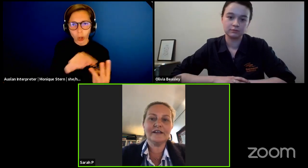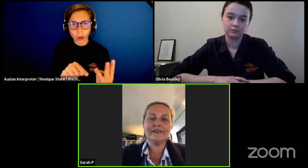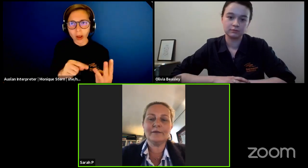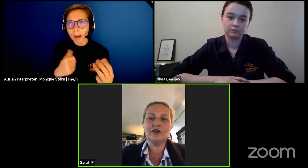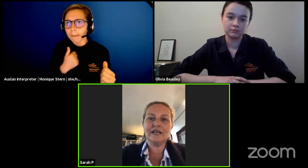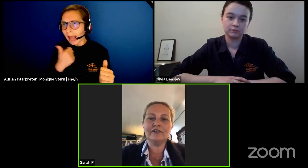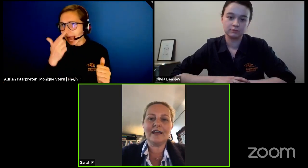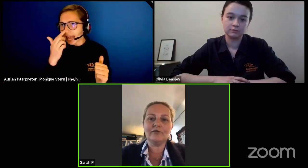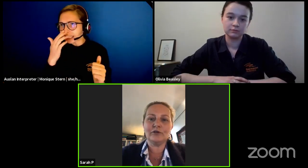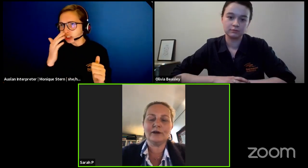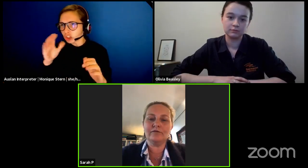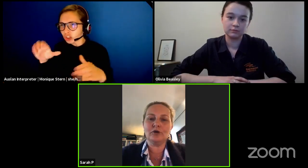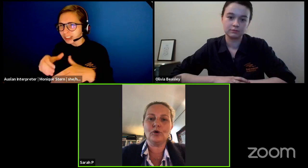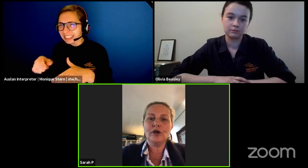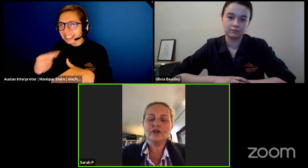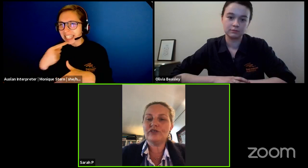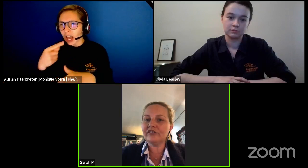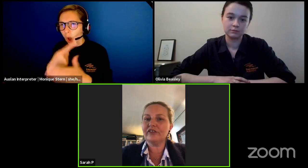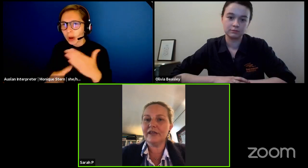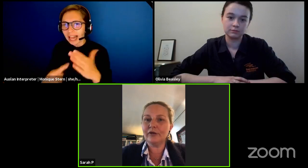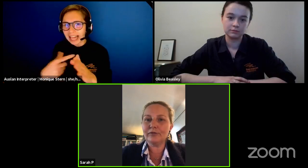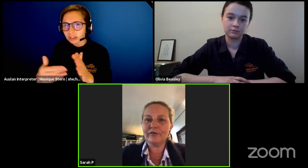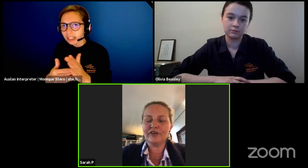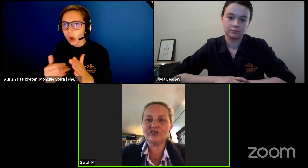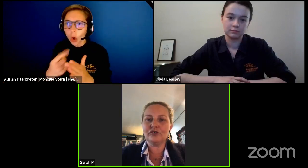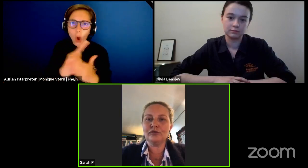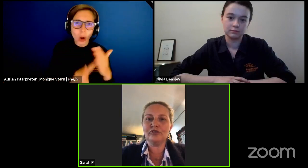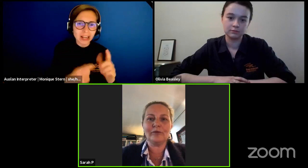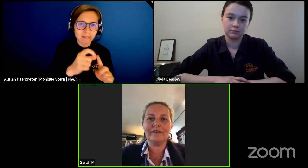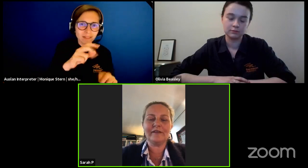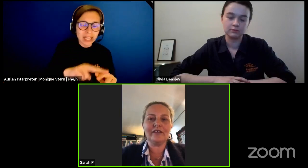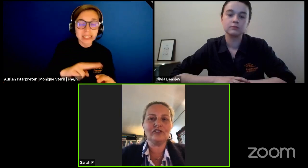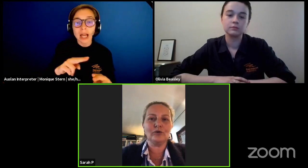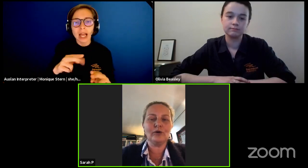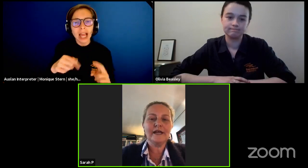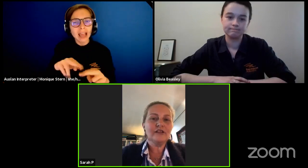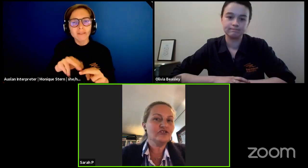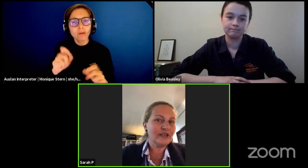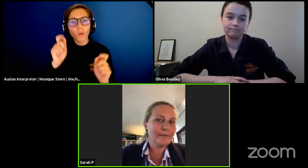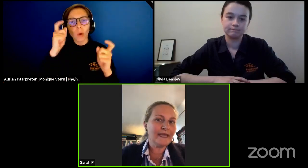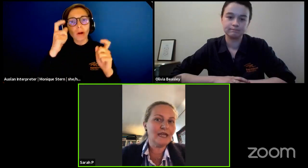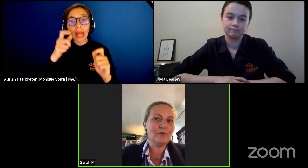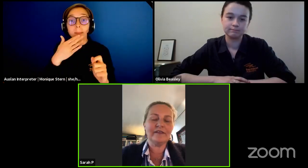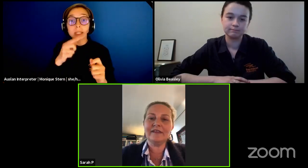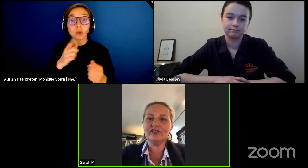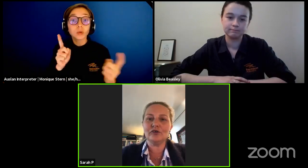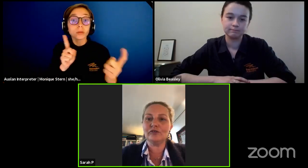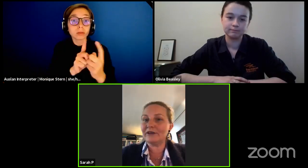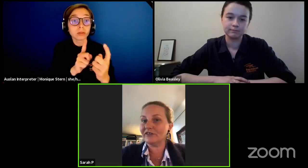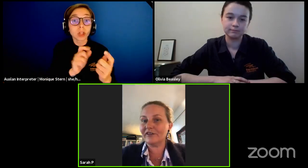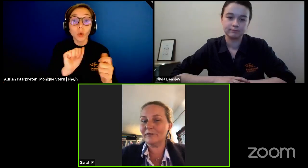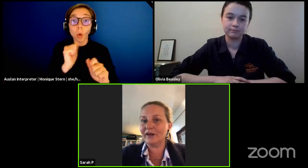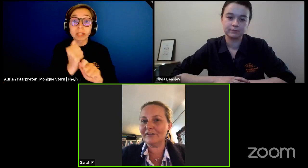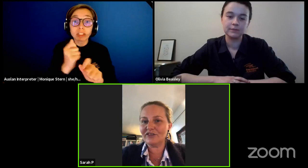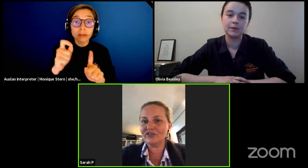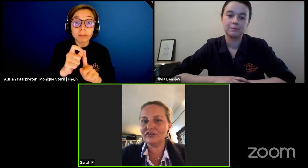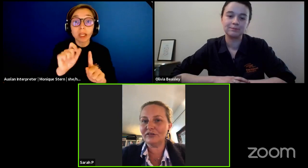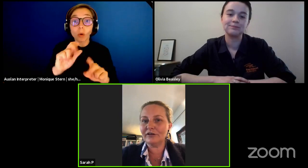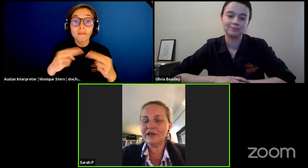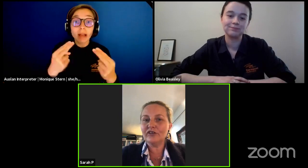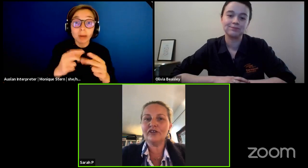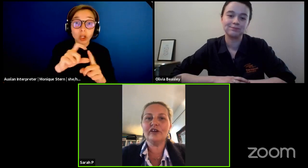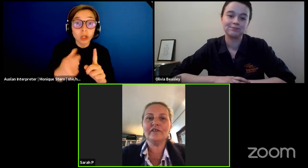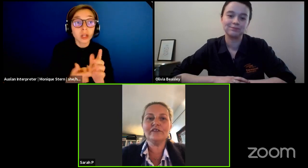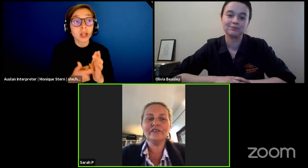is certainly something you need to have with one of your trusted health professionals. So whether that's your GP, whether that's your specialist